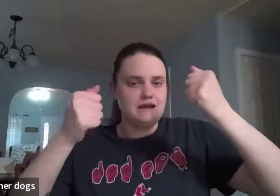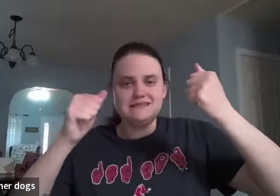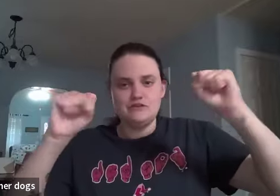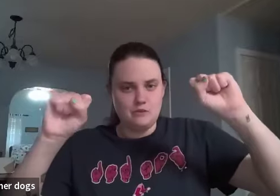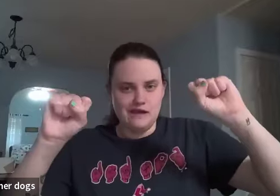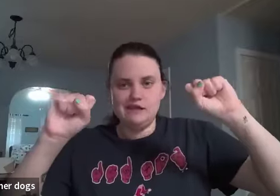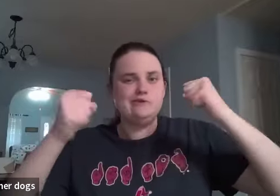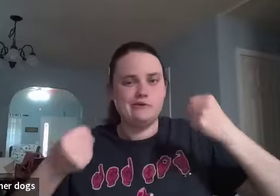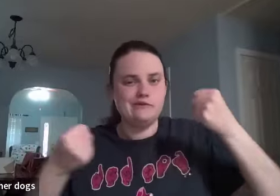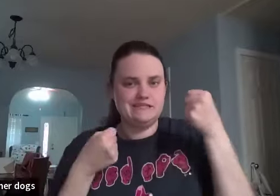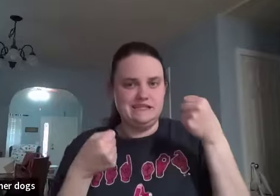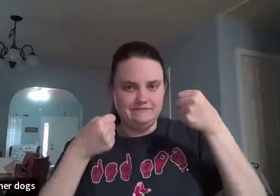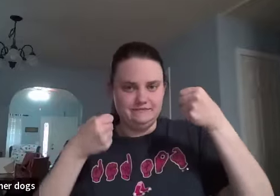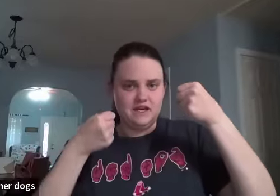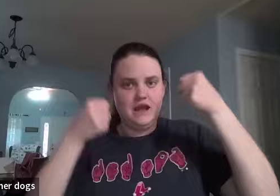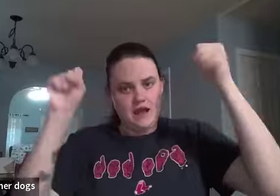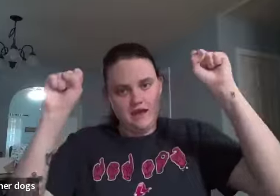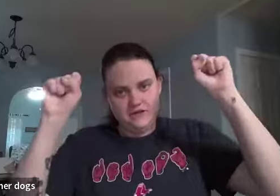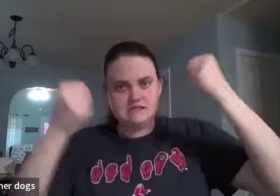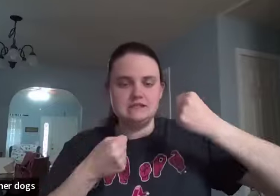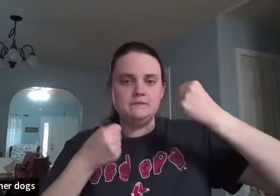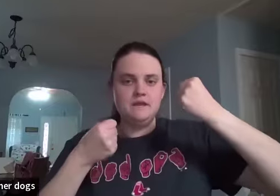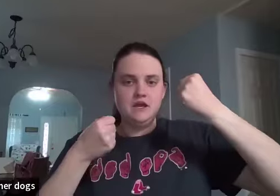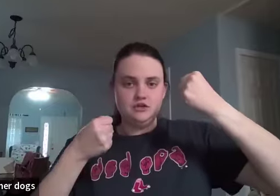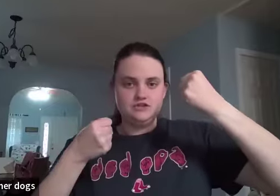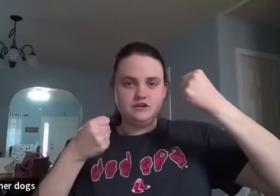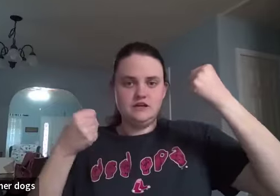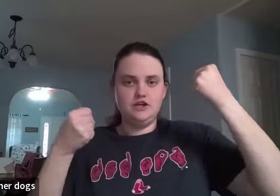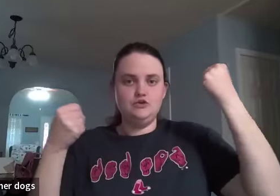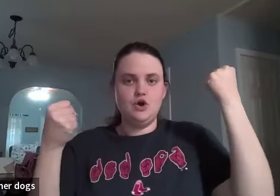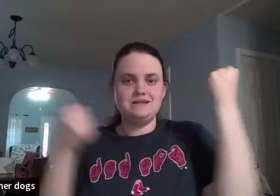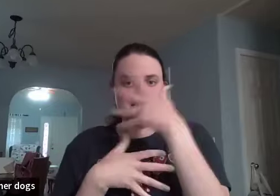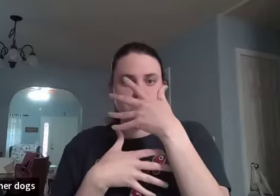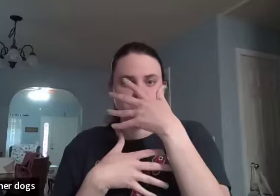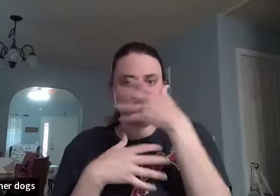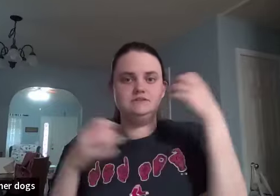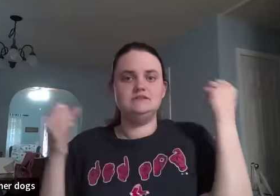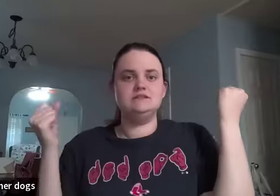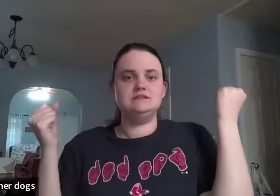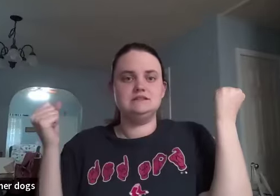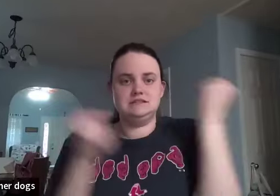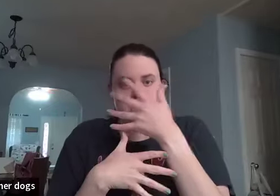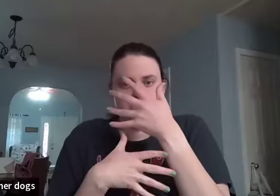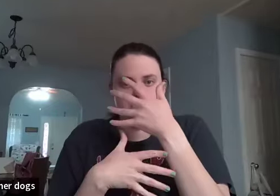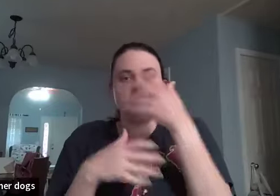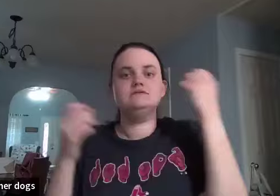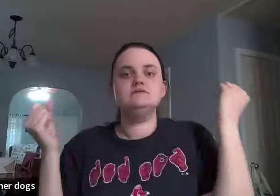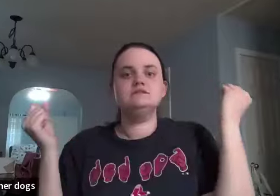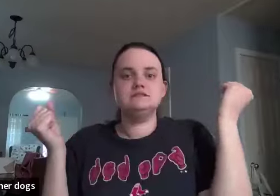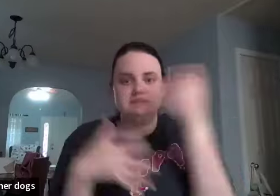A's. Either way, you don't really see it. Okay. I have S's. You're going to start here and you go scared, scared,